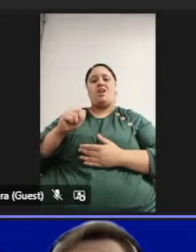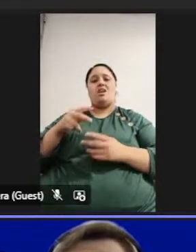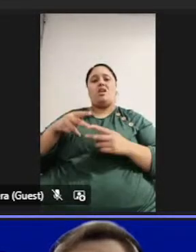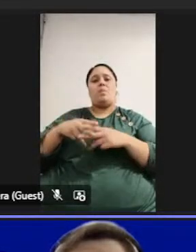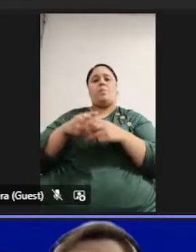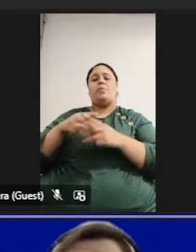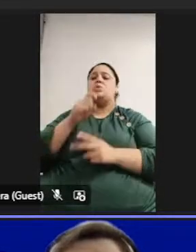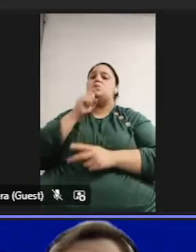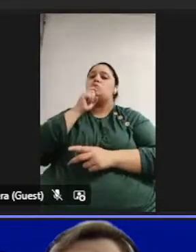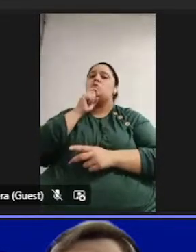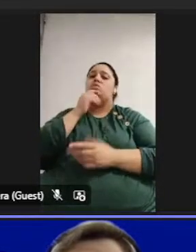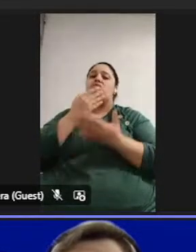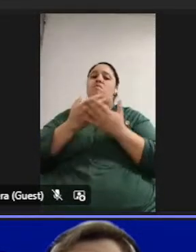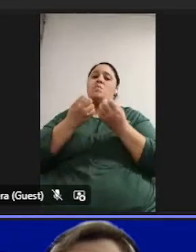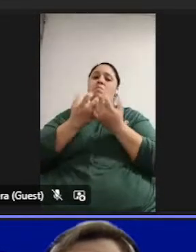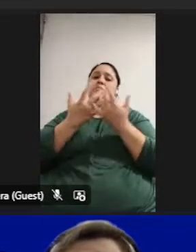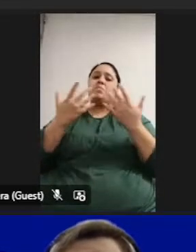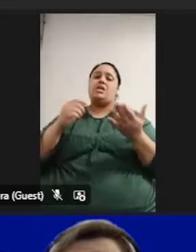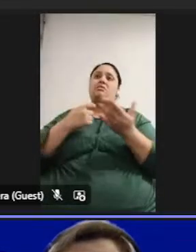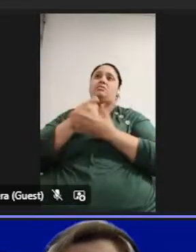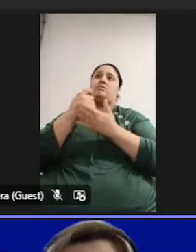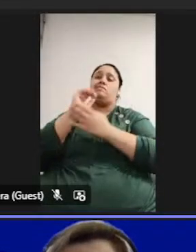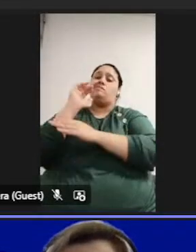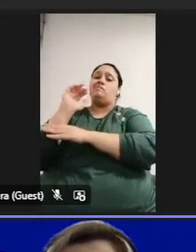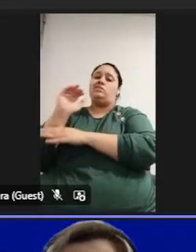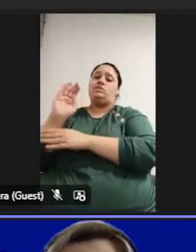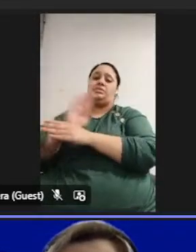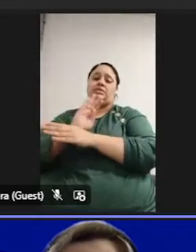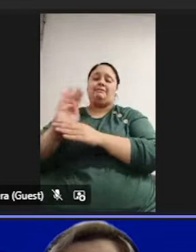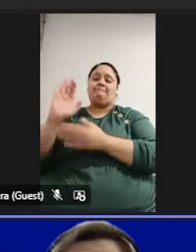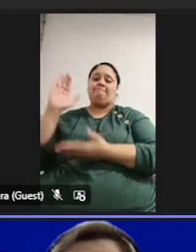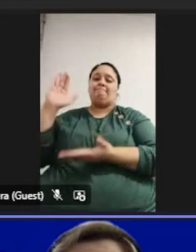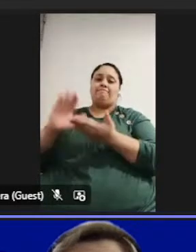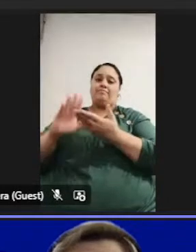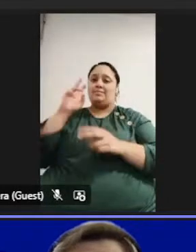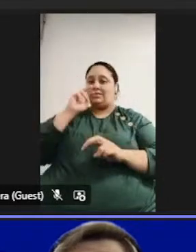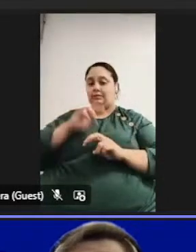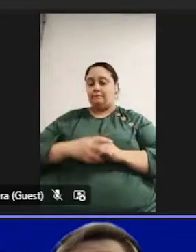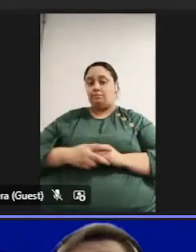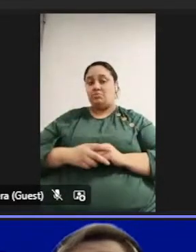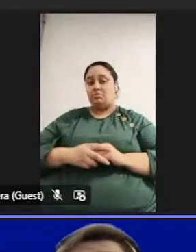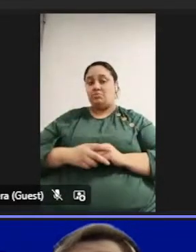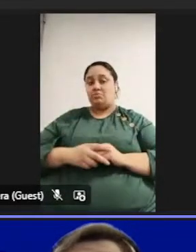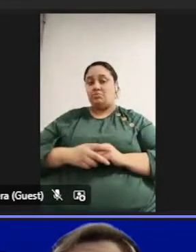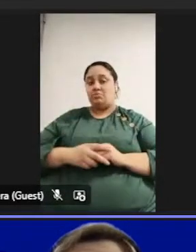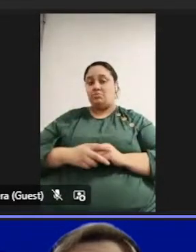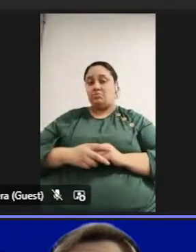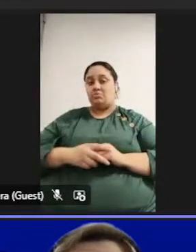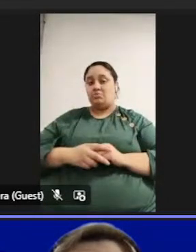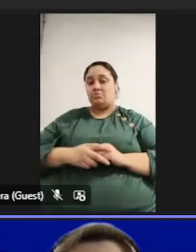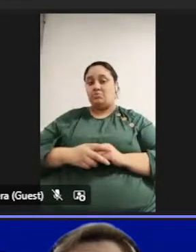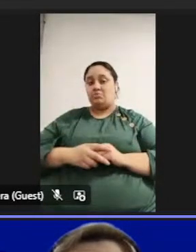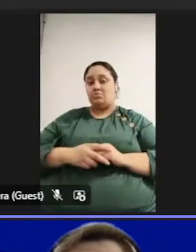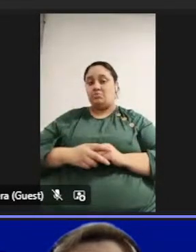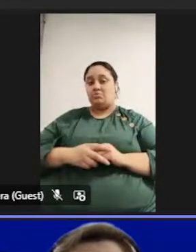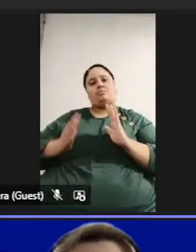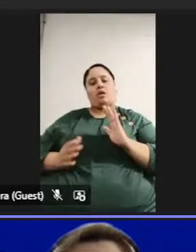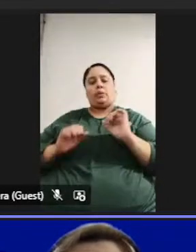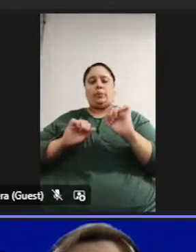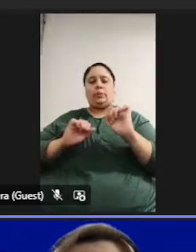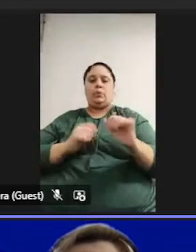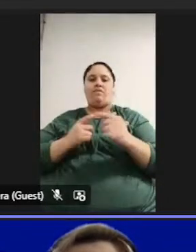lot of our export businesses. But essentially, we're trying to understand the demand side for businesses in the Western